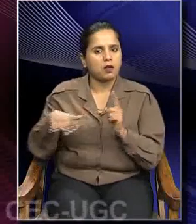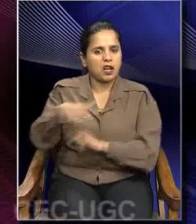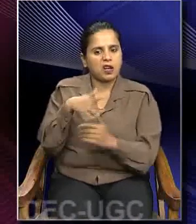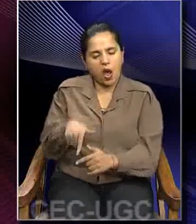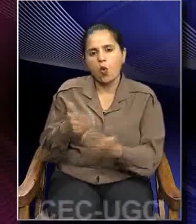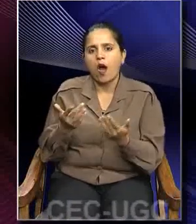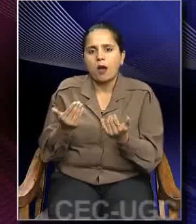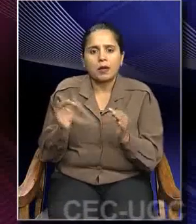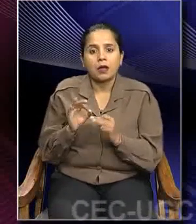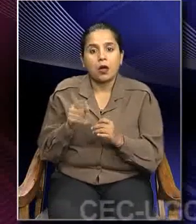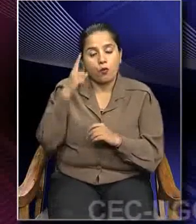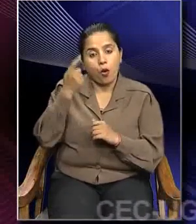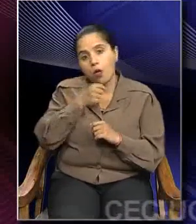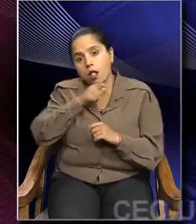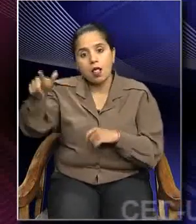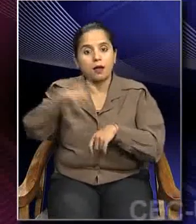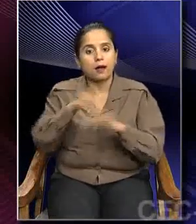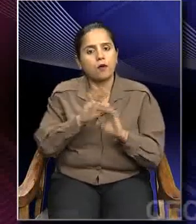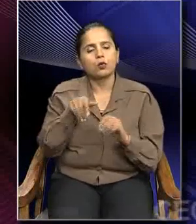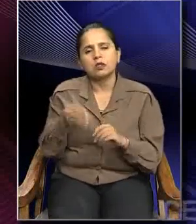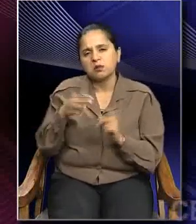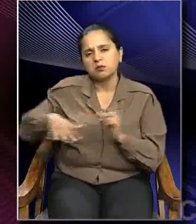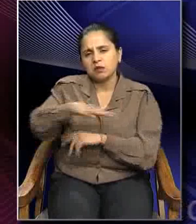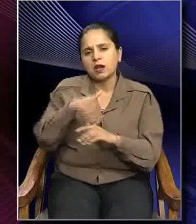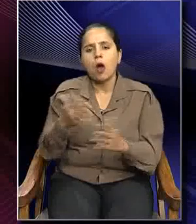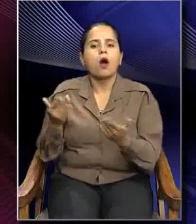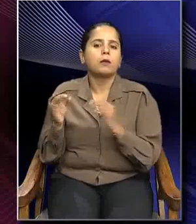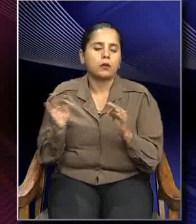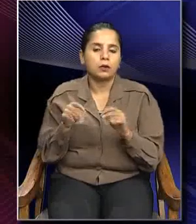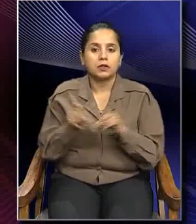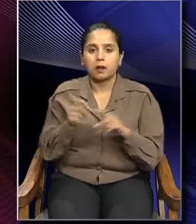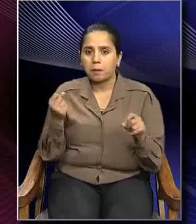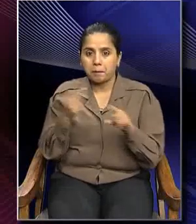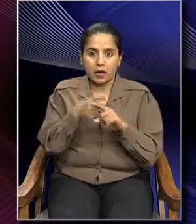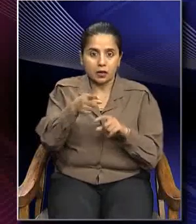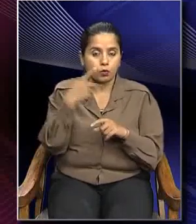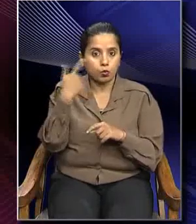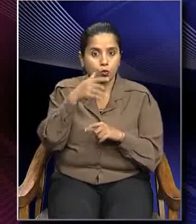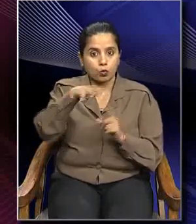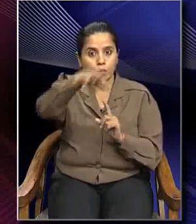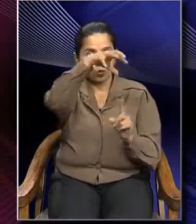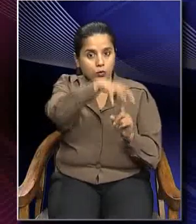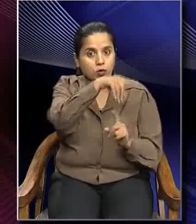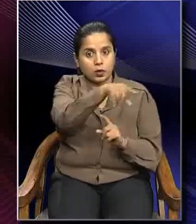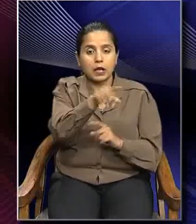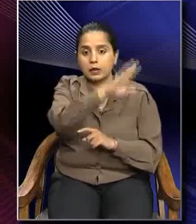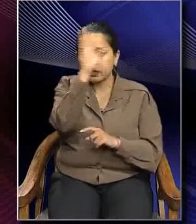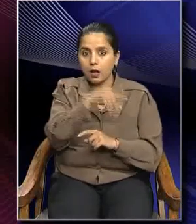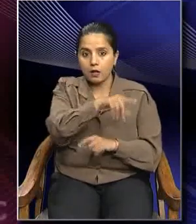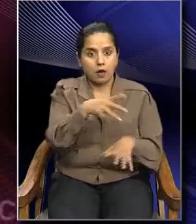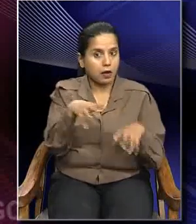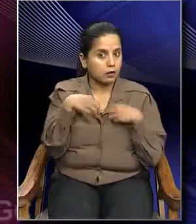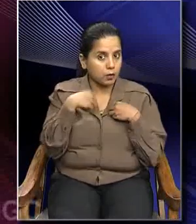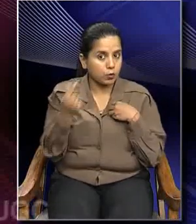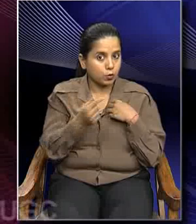situation or the circumstance. In contrast, those entities which are never perceptible, like